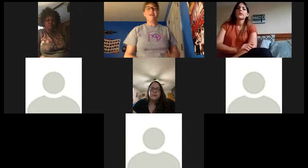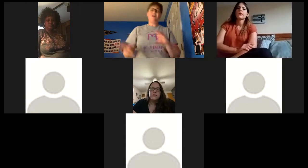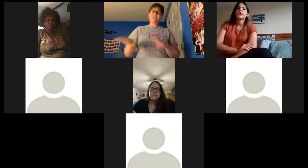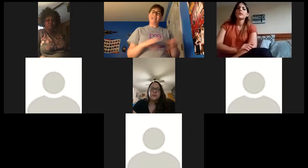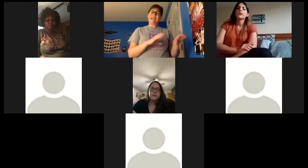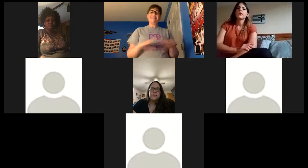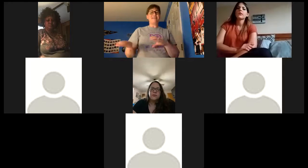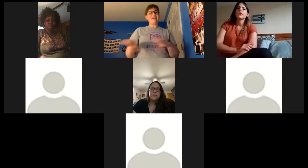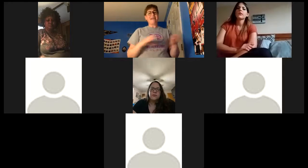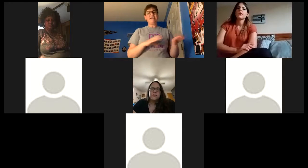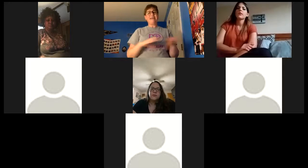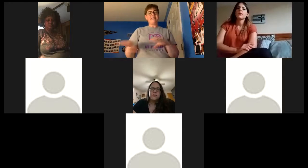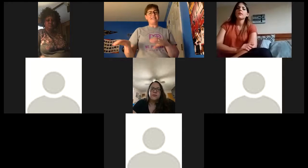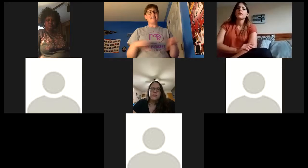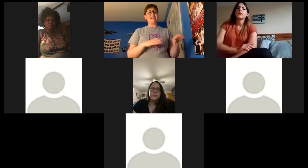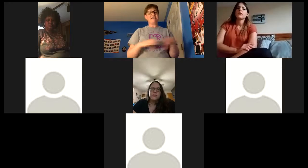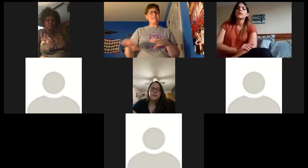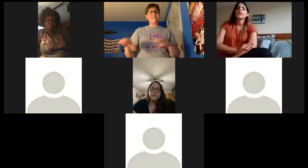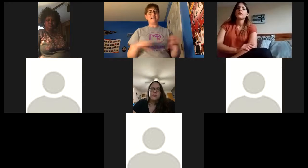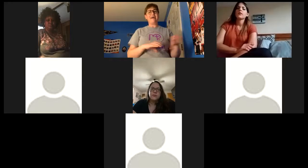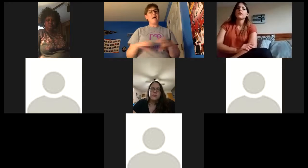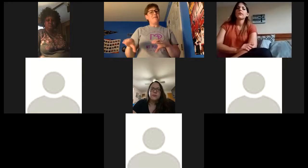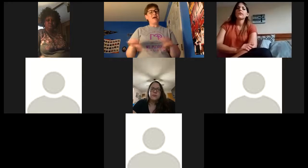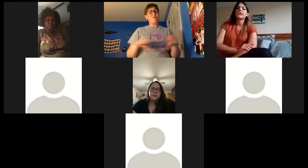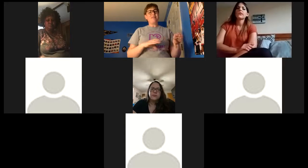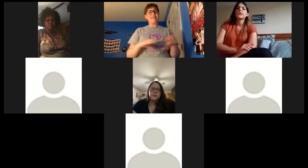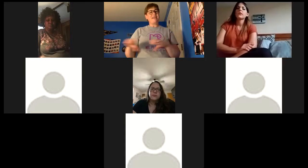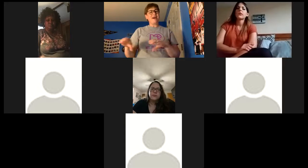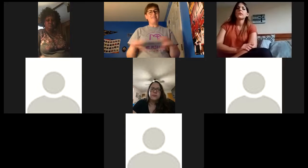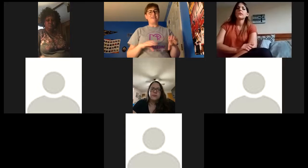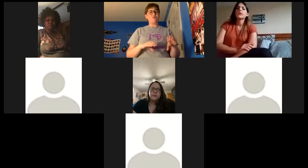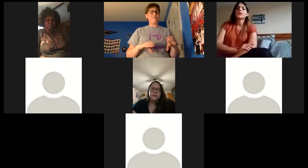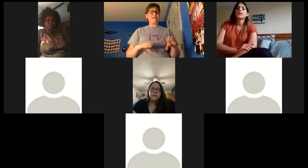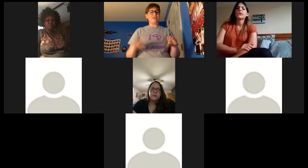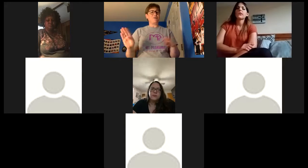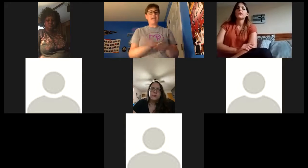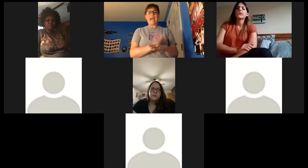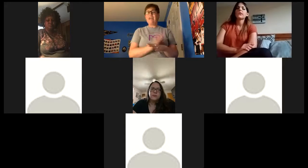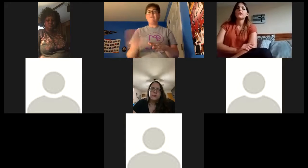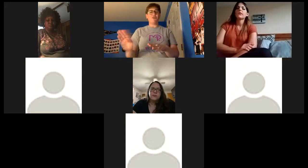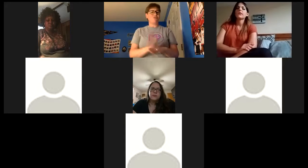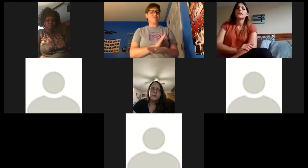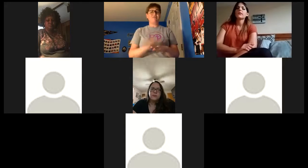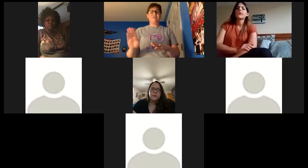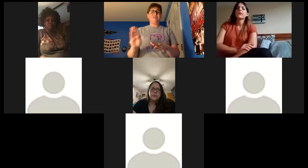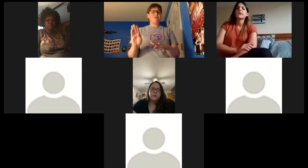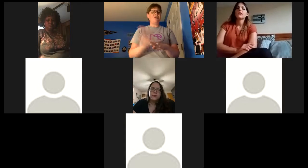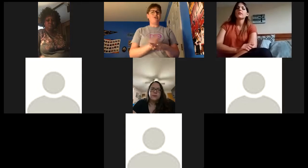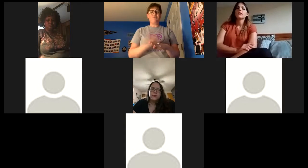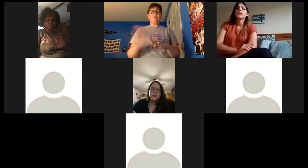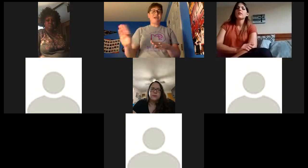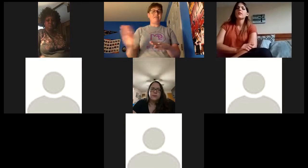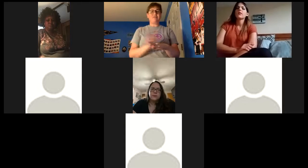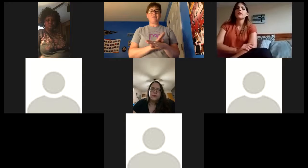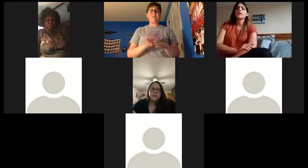conduct, which I guess I can kind of see that. But I would think conduct would be like your behavior, you